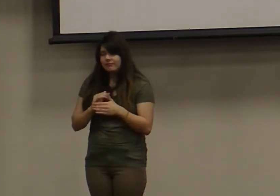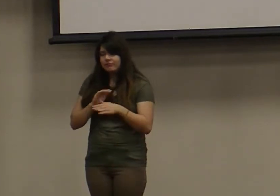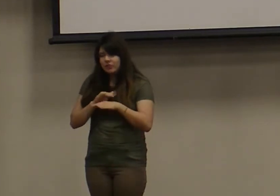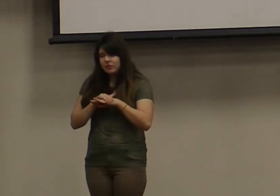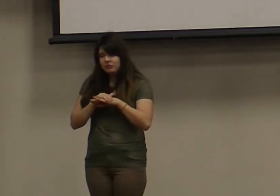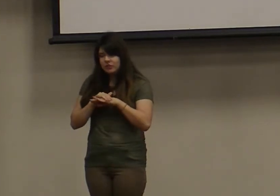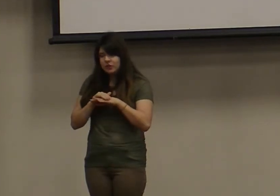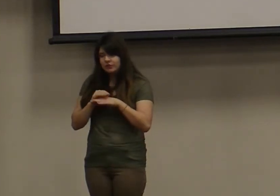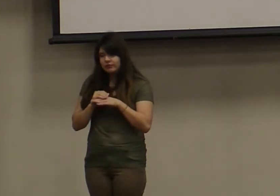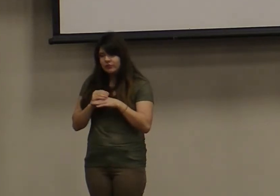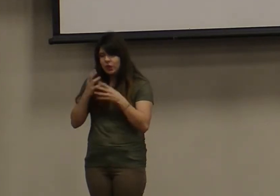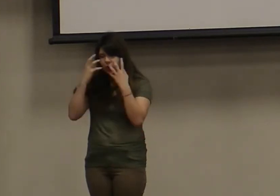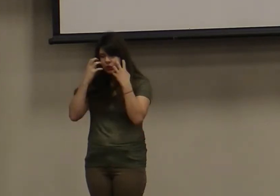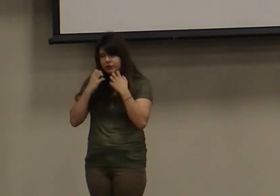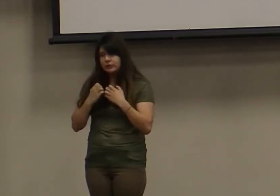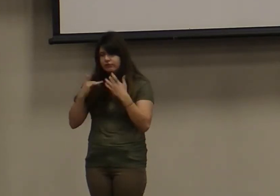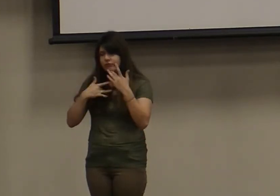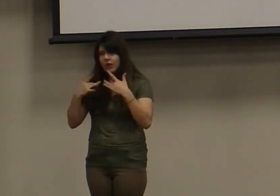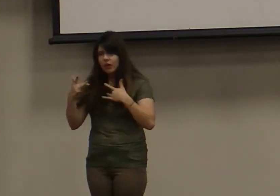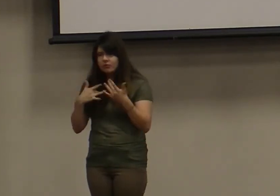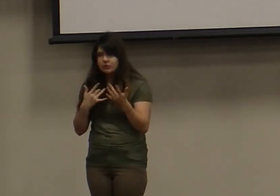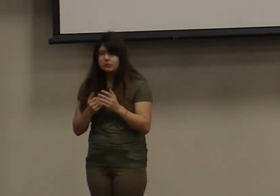and care.